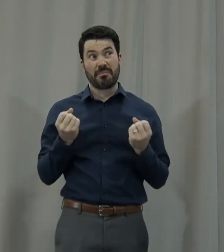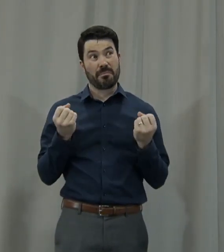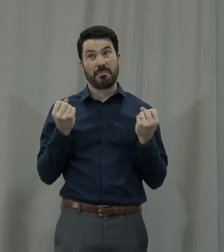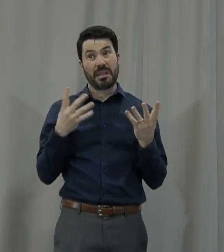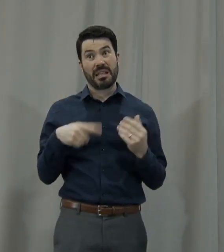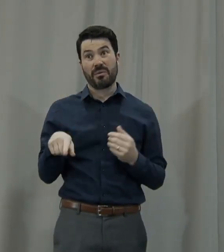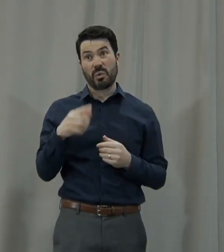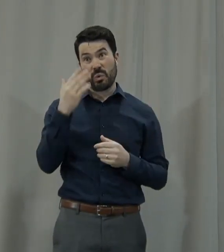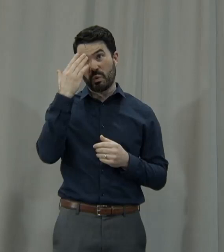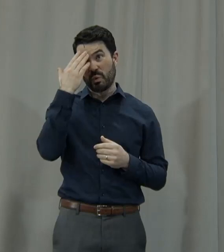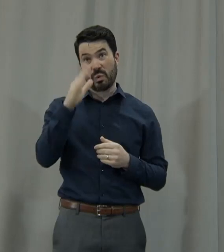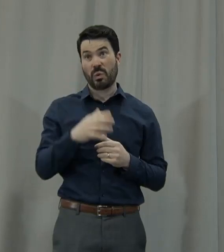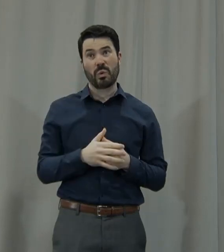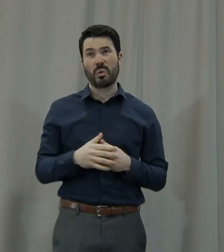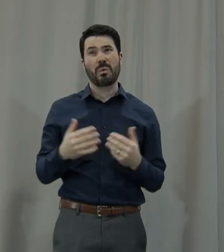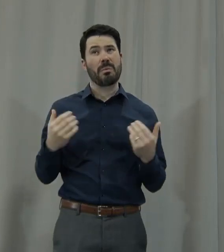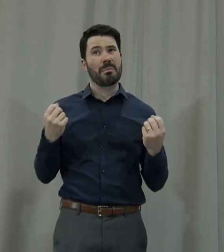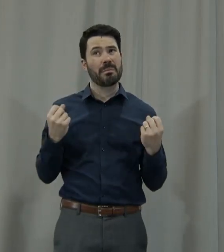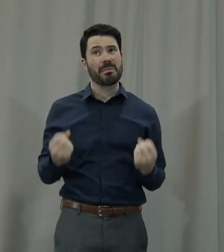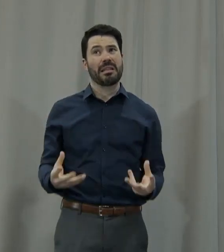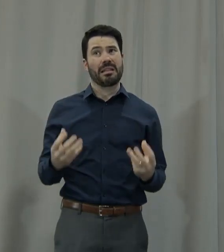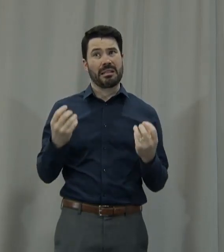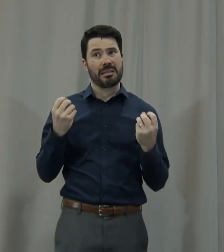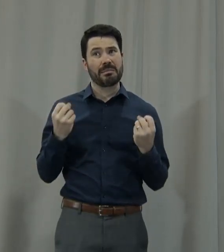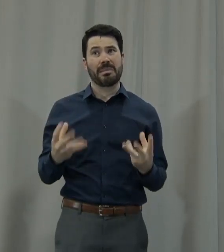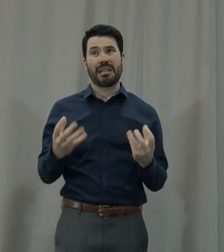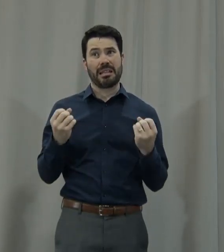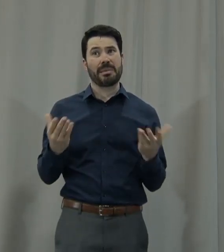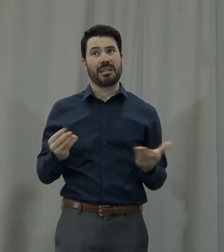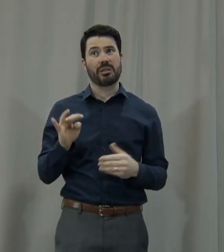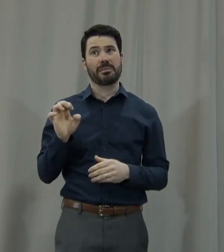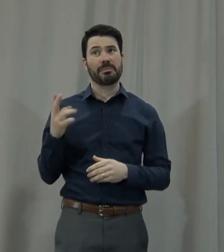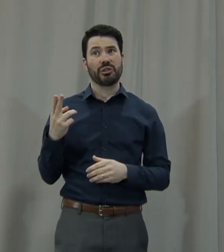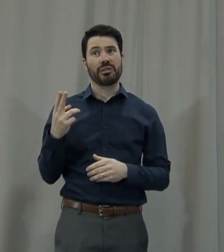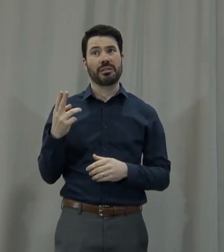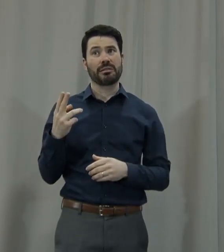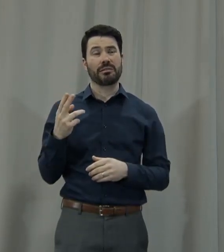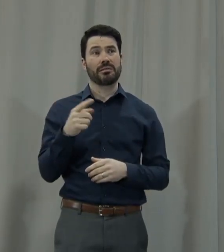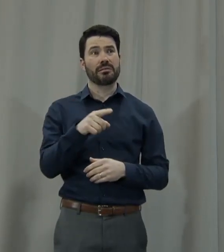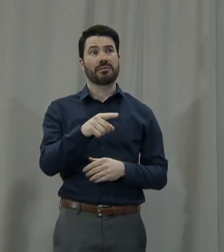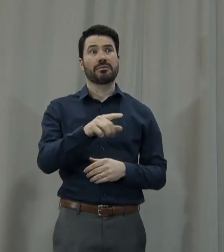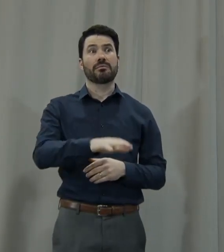we have thousands of citizens who, once they become adults,